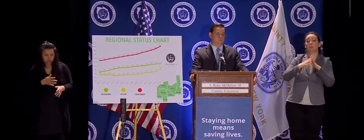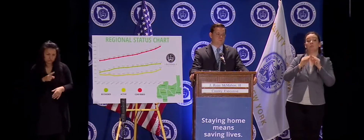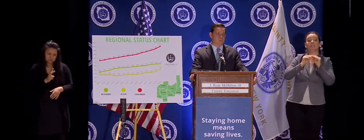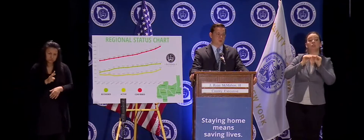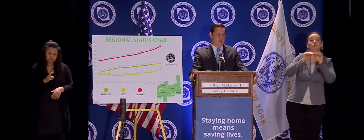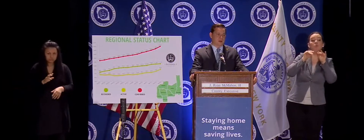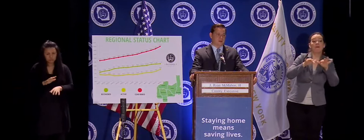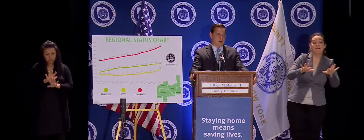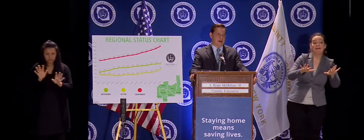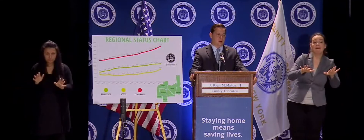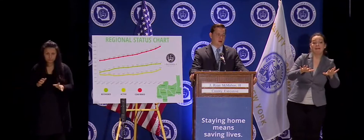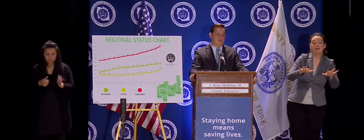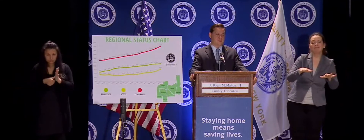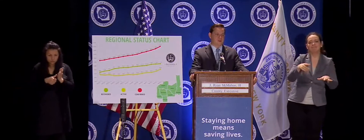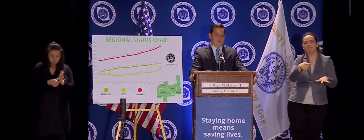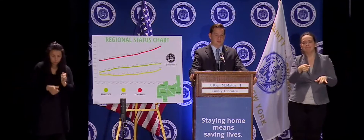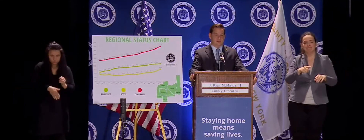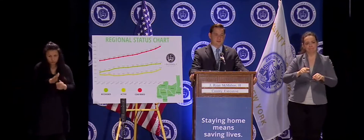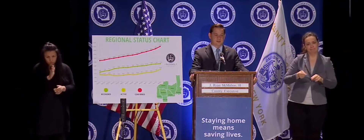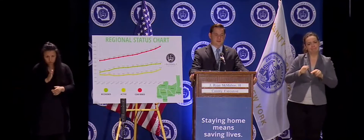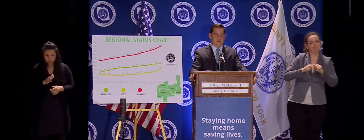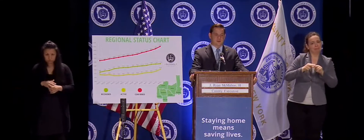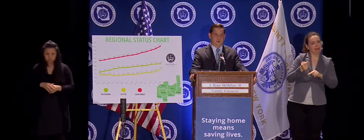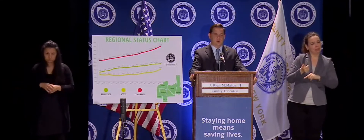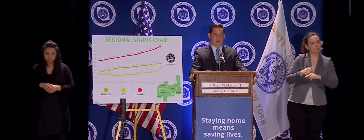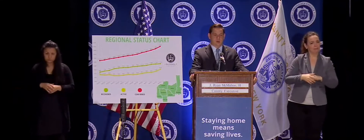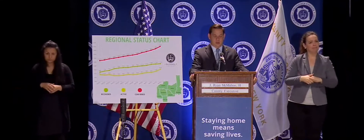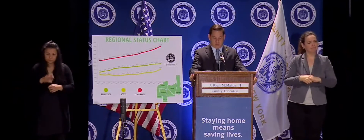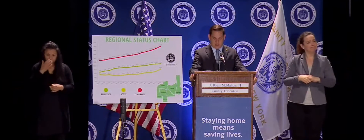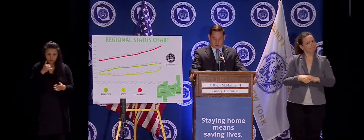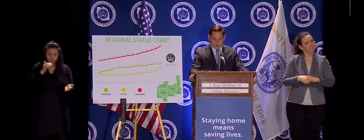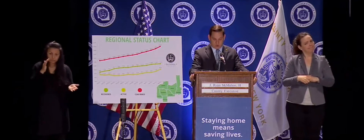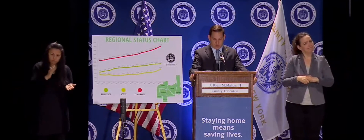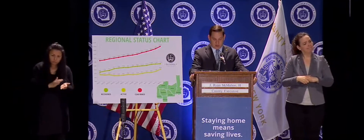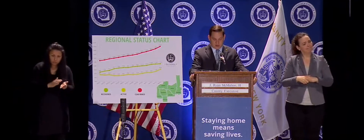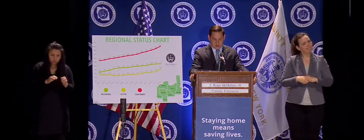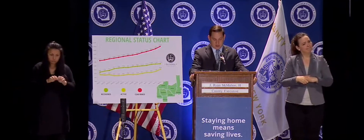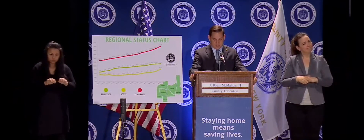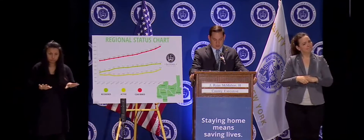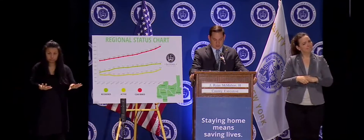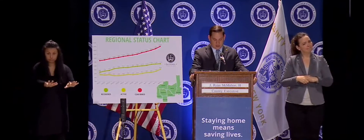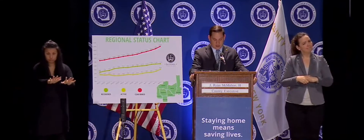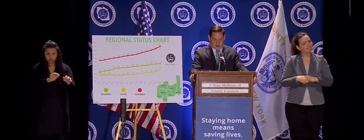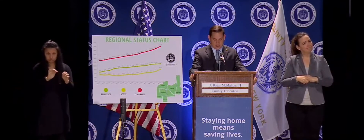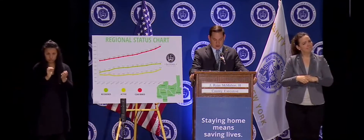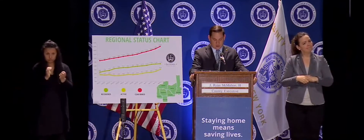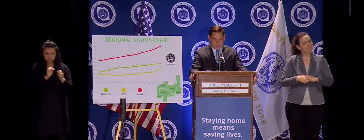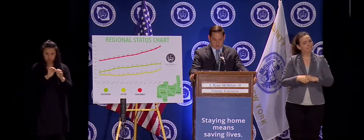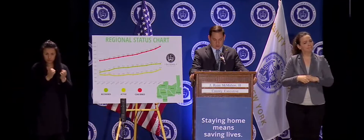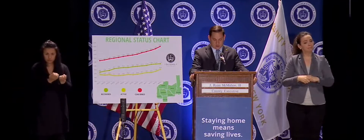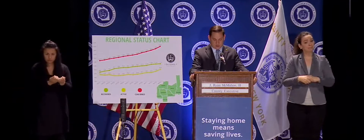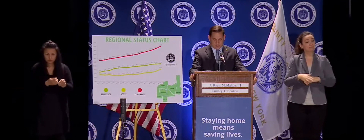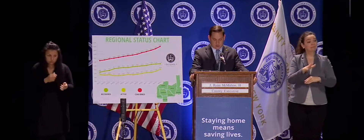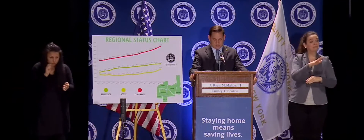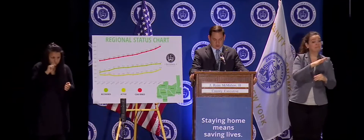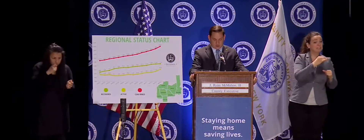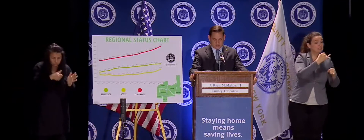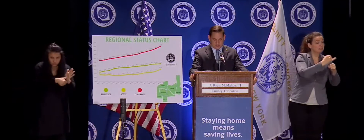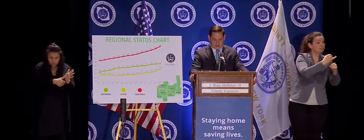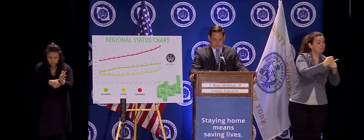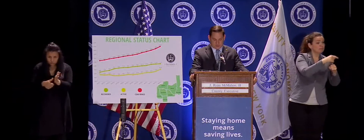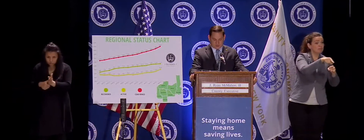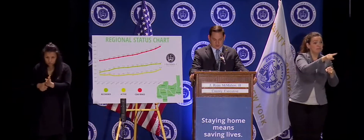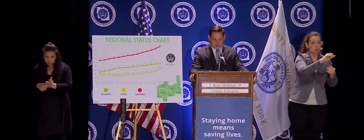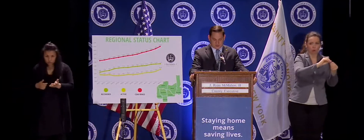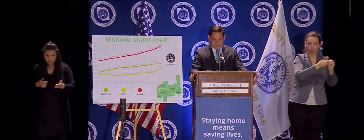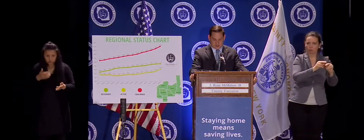spread on our facilities has continued to go in a downward trend. Right now, yesterday we sent